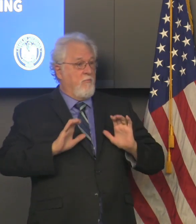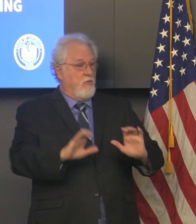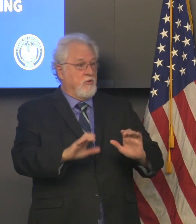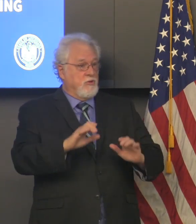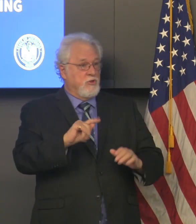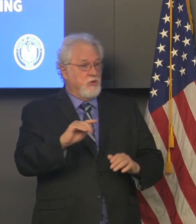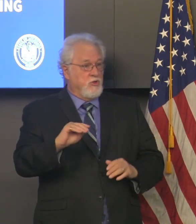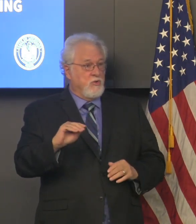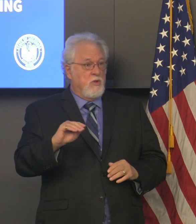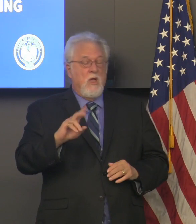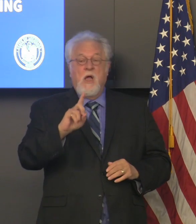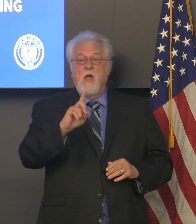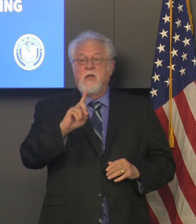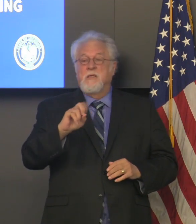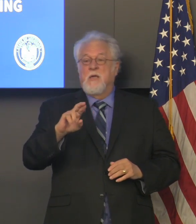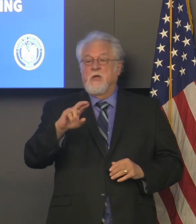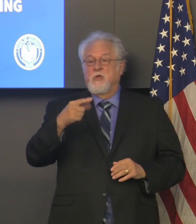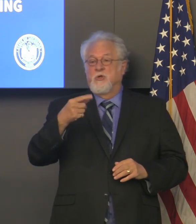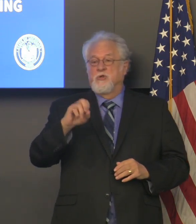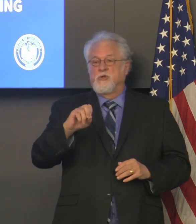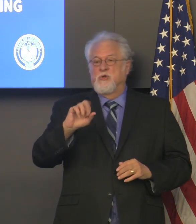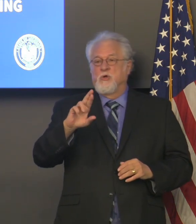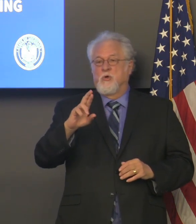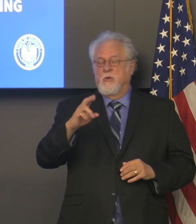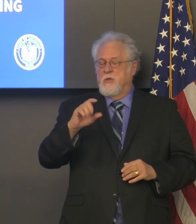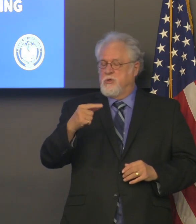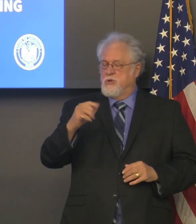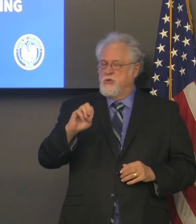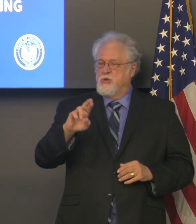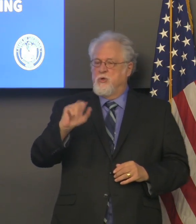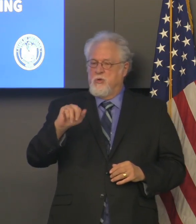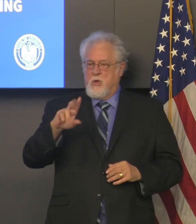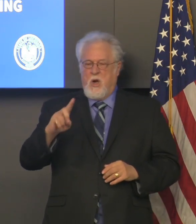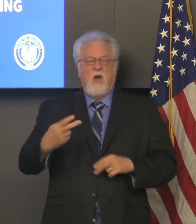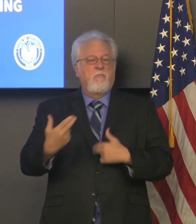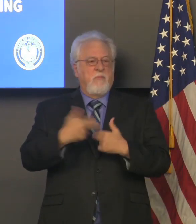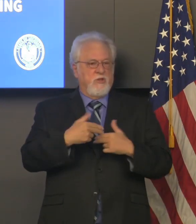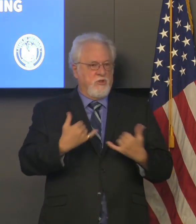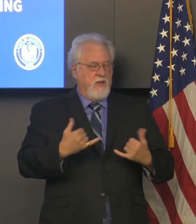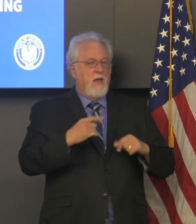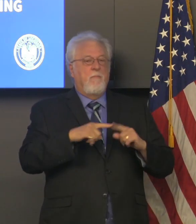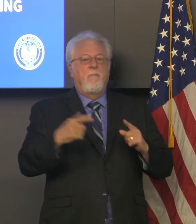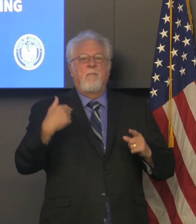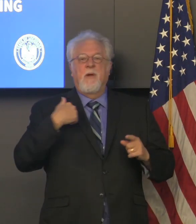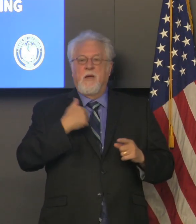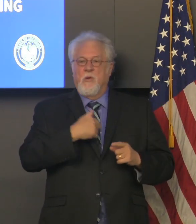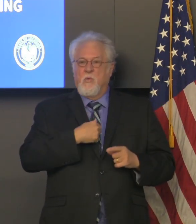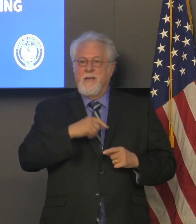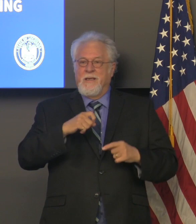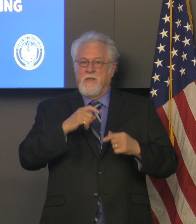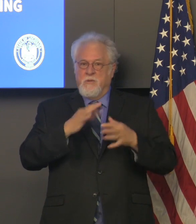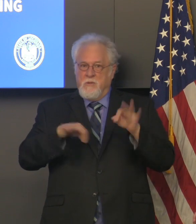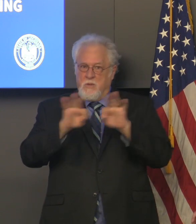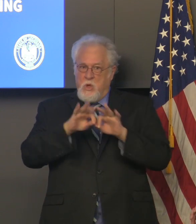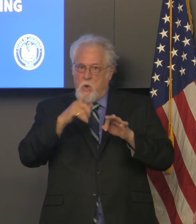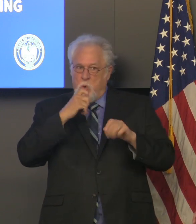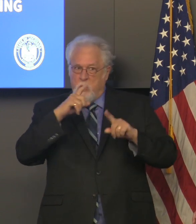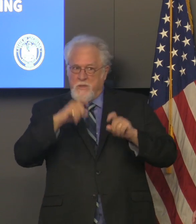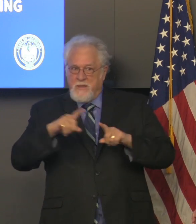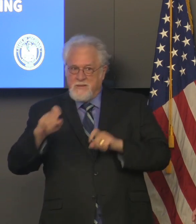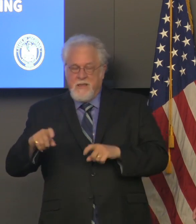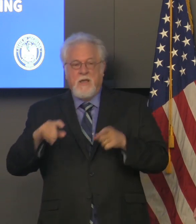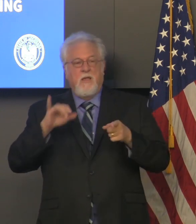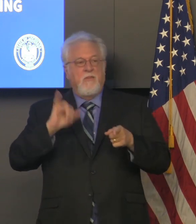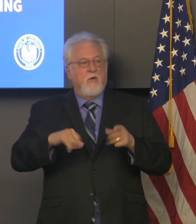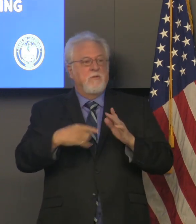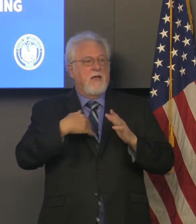well. Admiral Giroir mentioned that today. But we do need to prioritize those people who are being tested as those who